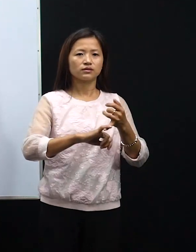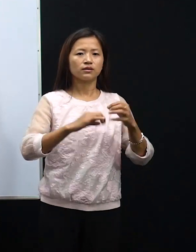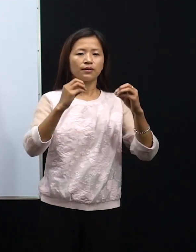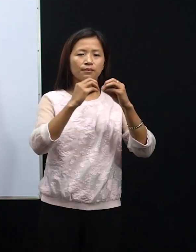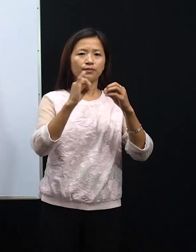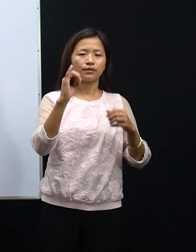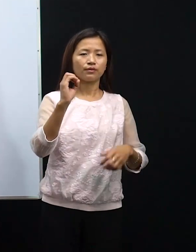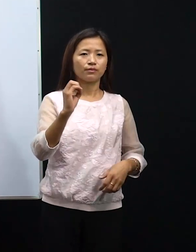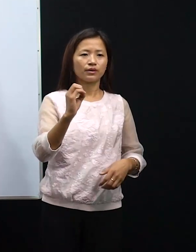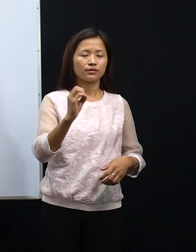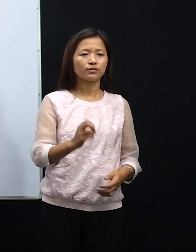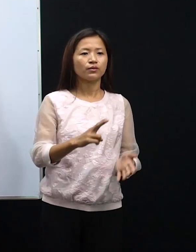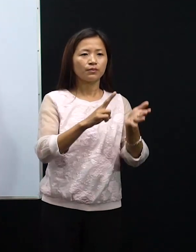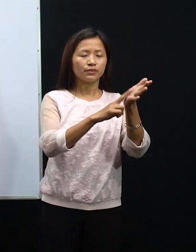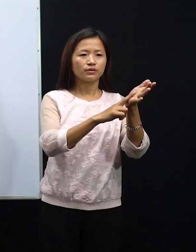binomials,